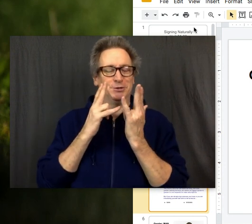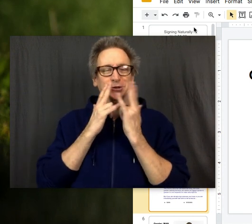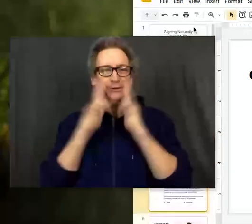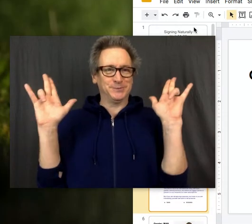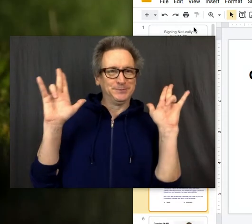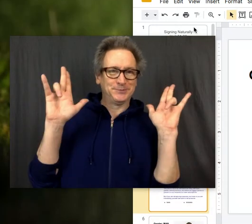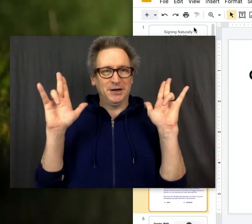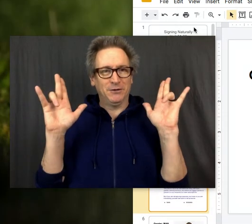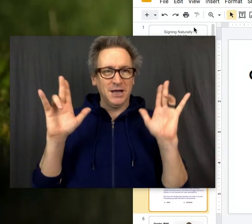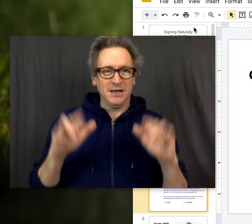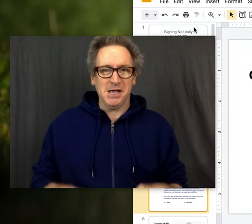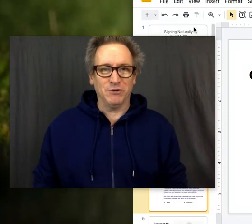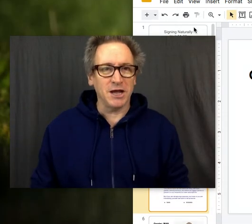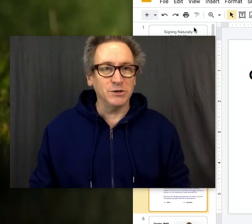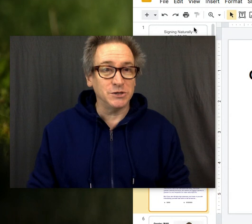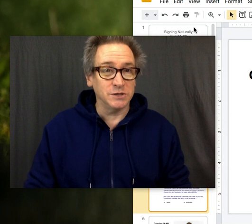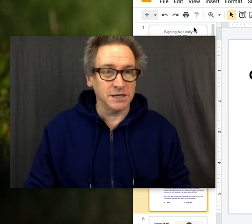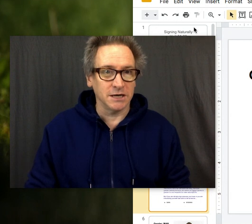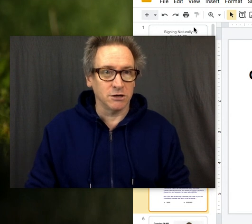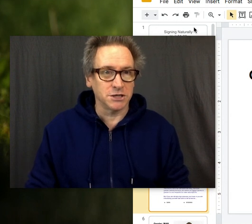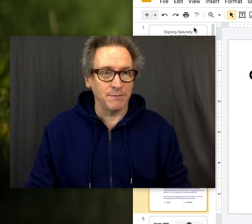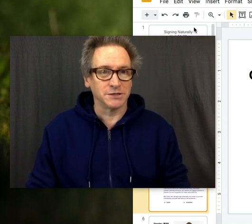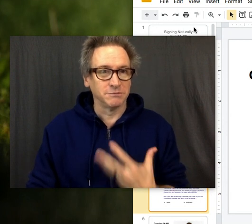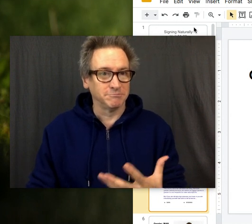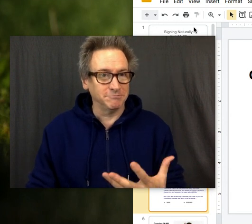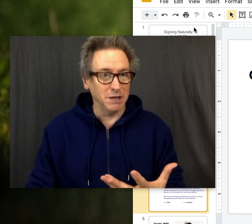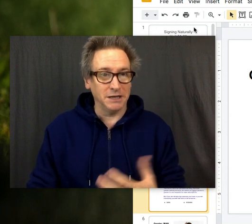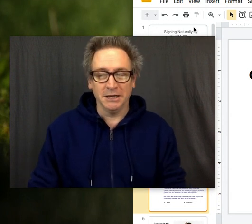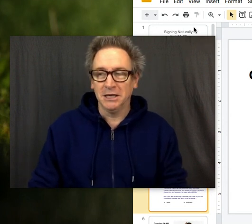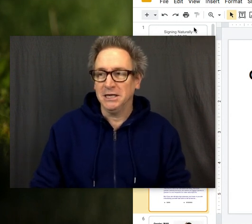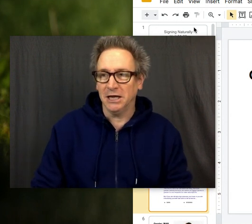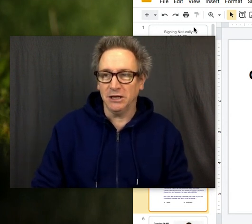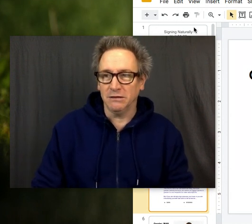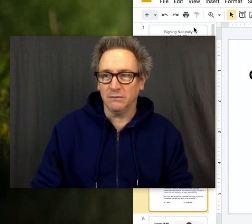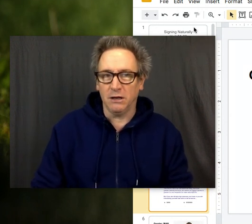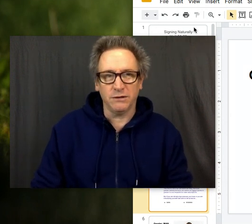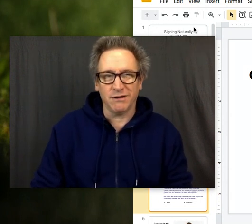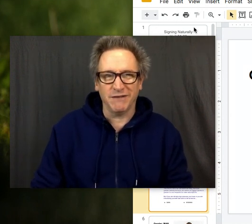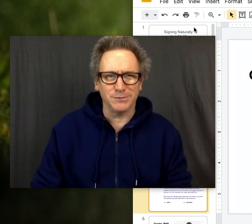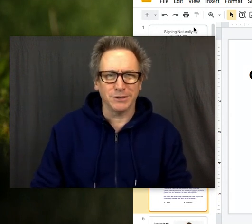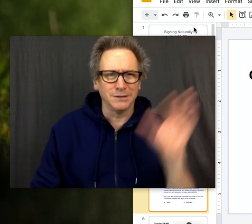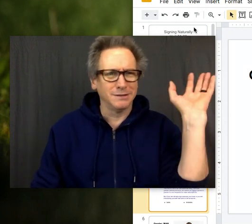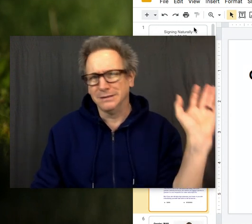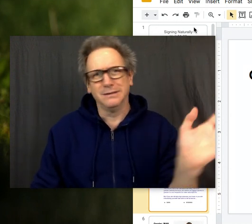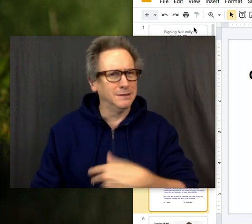goody two shoes. If you're not used to discussing harsh topics bluntly, although you're on